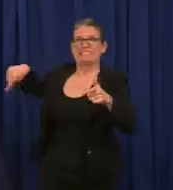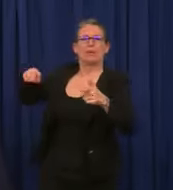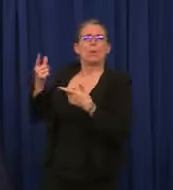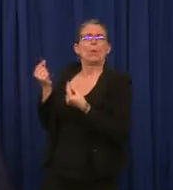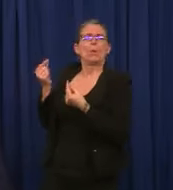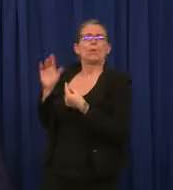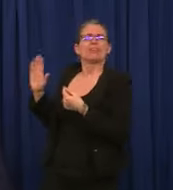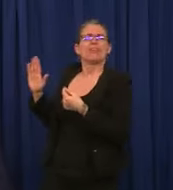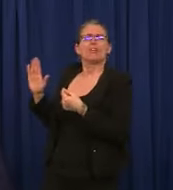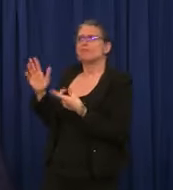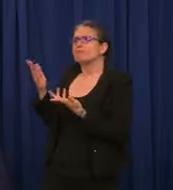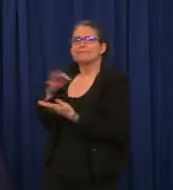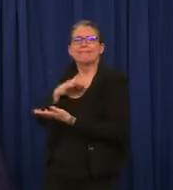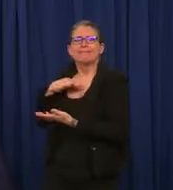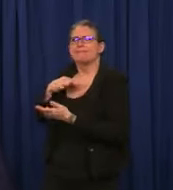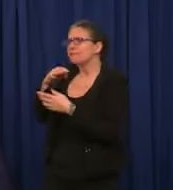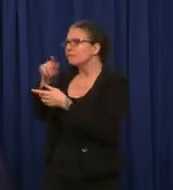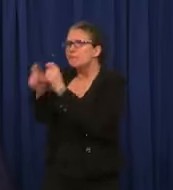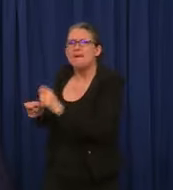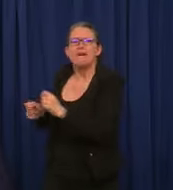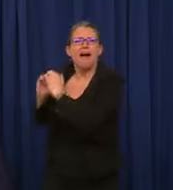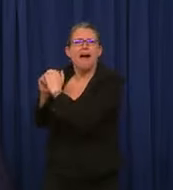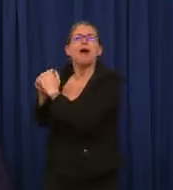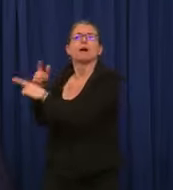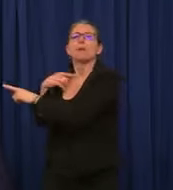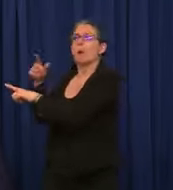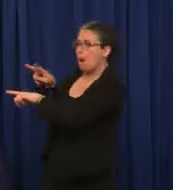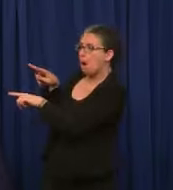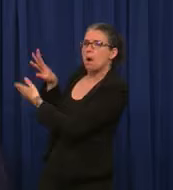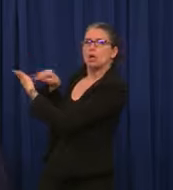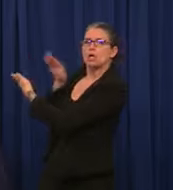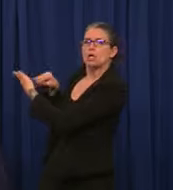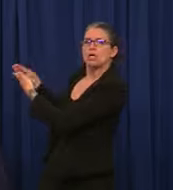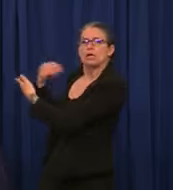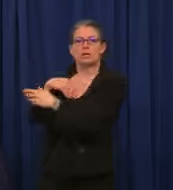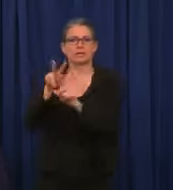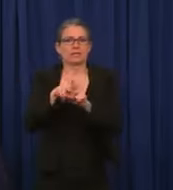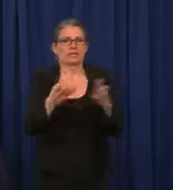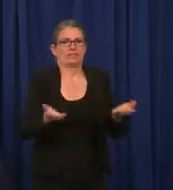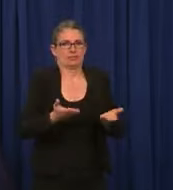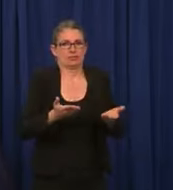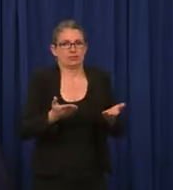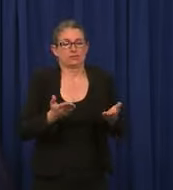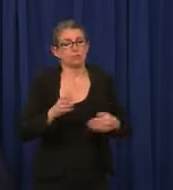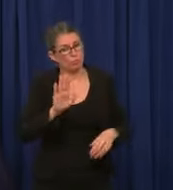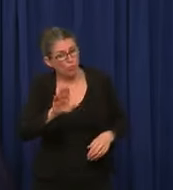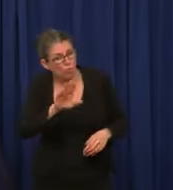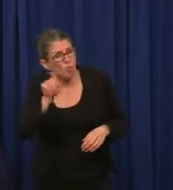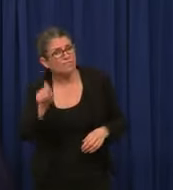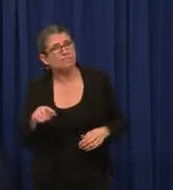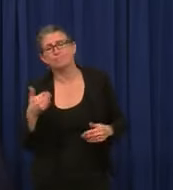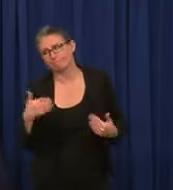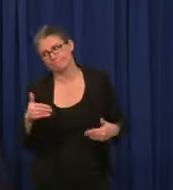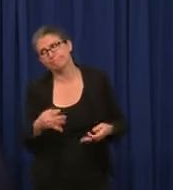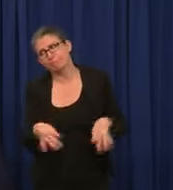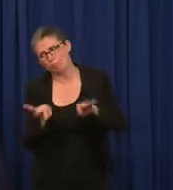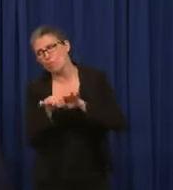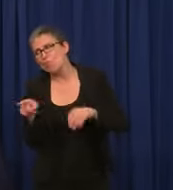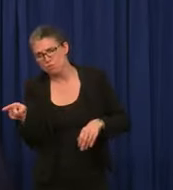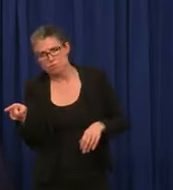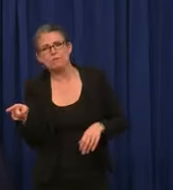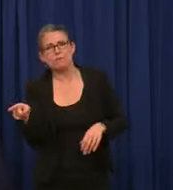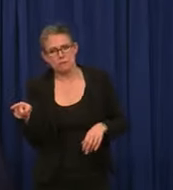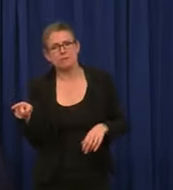on. It's something that we've been thinking a lot about, and it recognizes and acknowledges that it's more than just